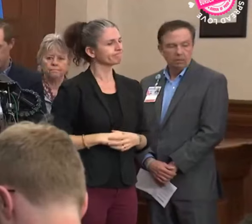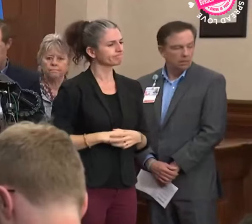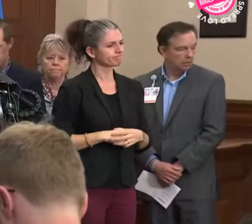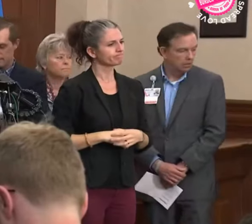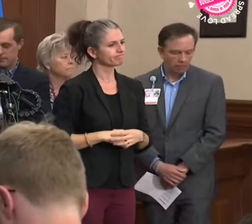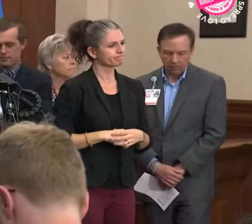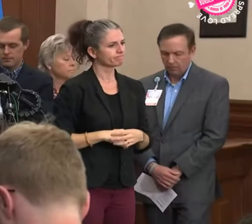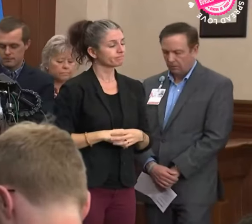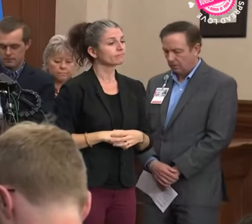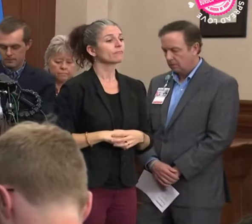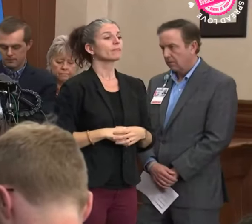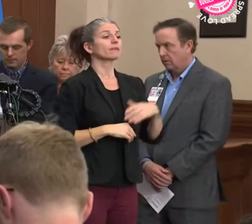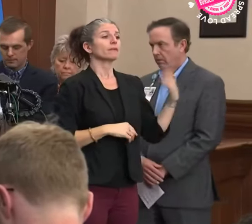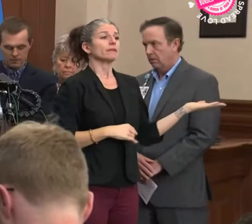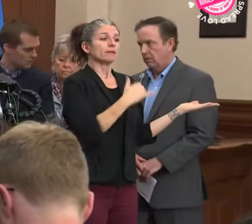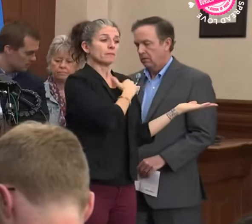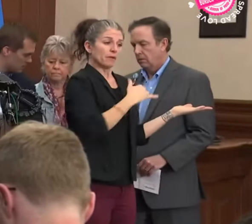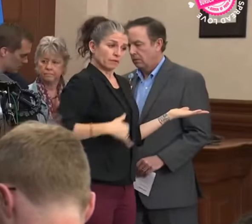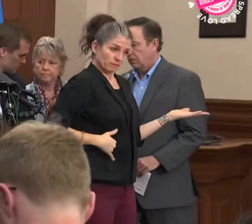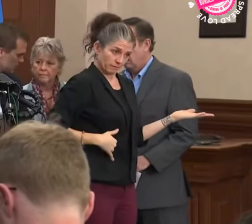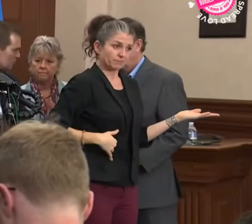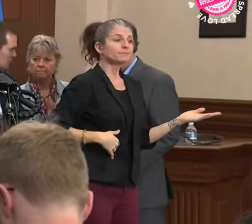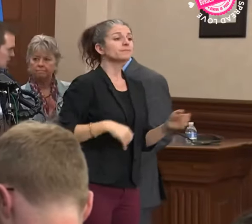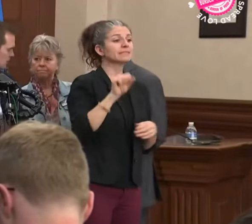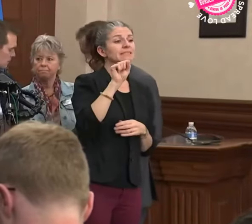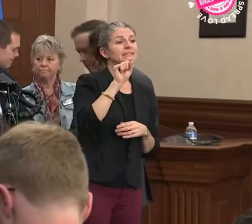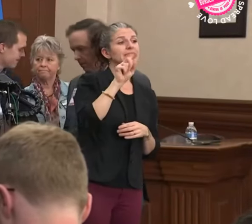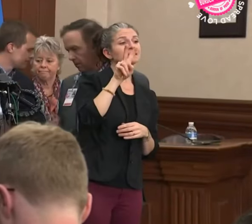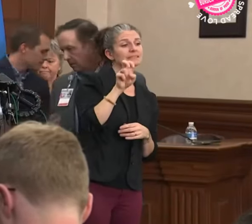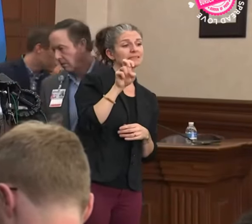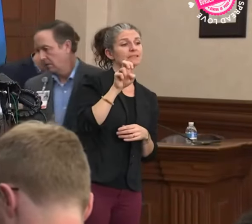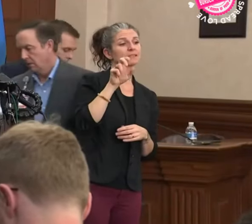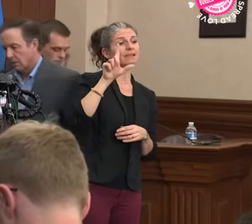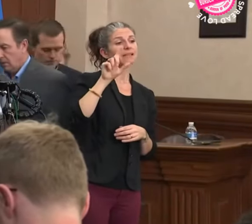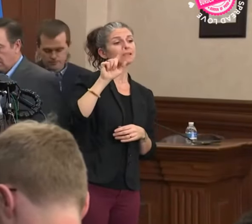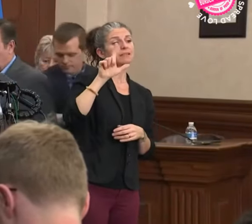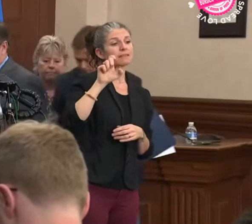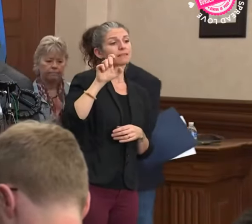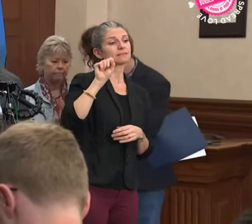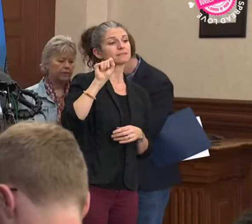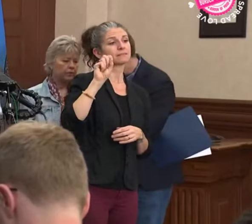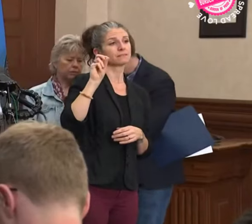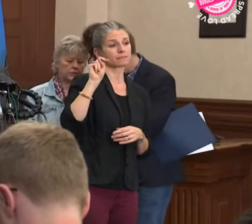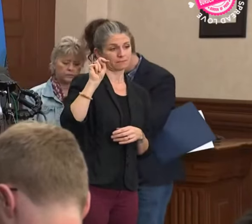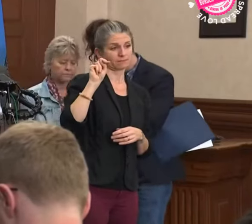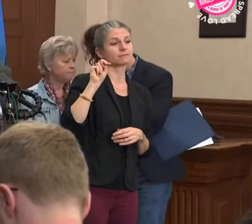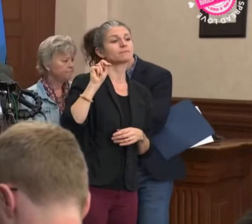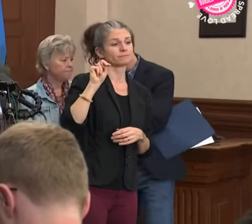And now I would like to introduce Steve Littleson, President and CEO of Central Maine Medical Center.